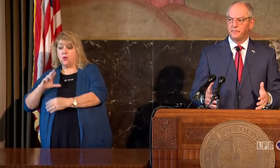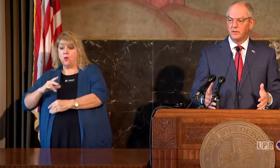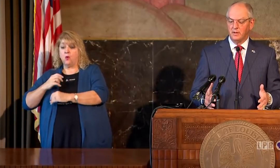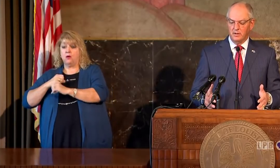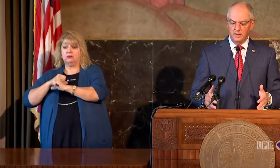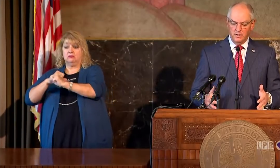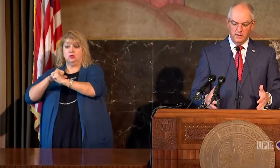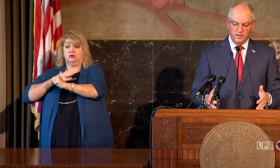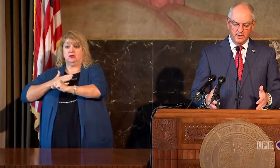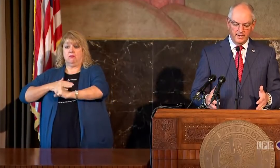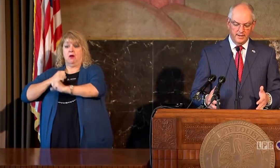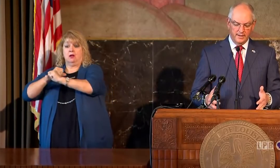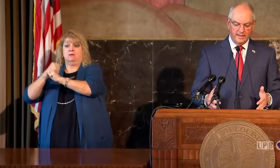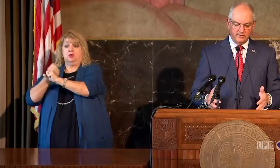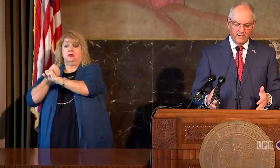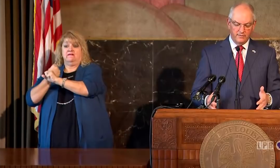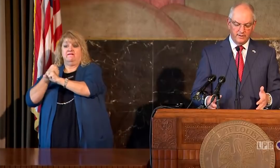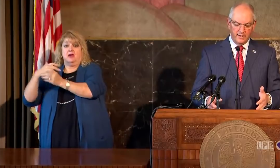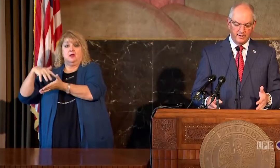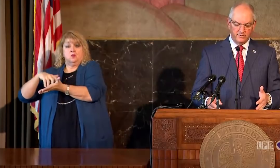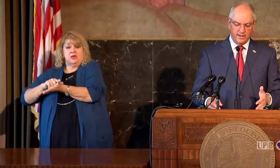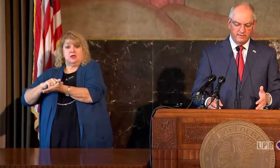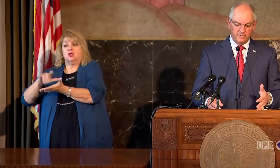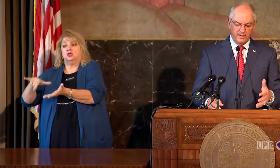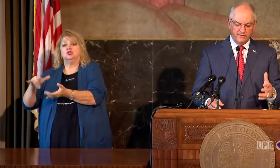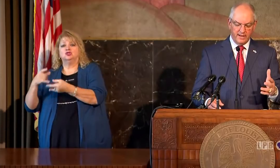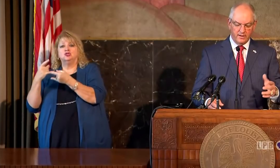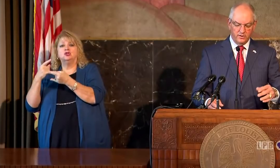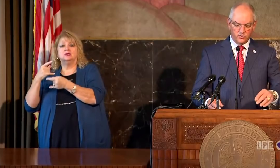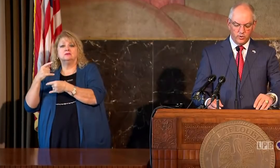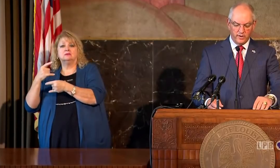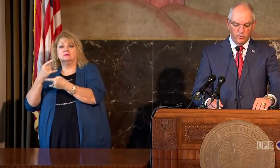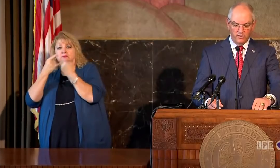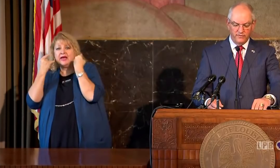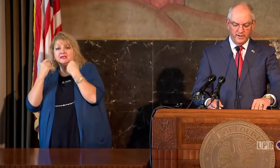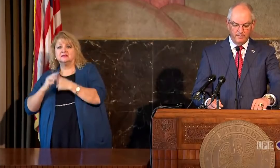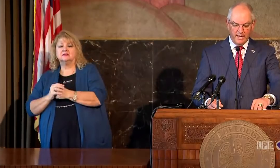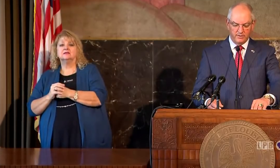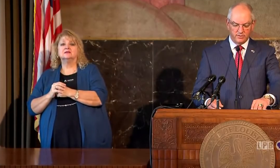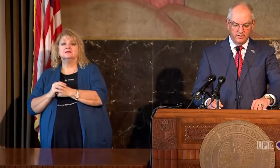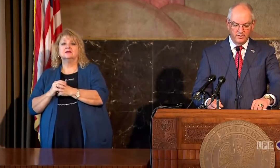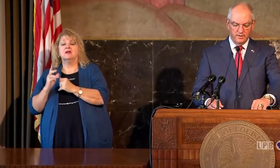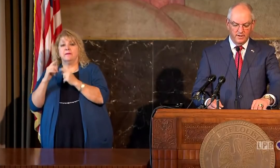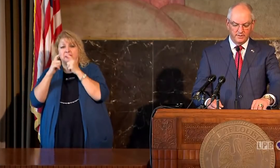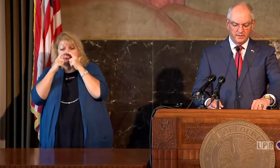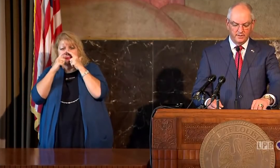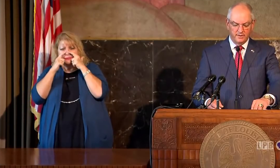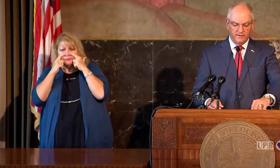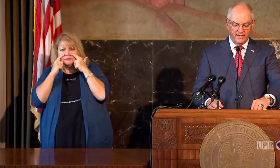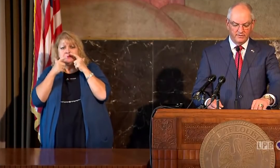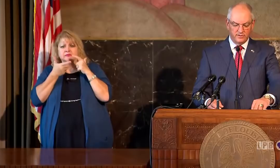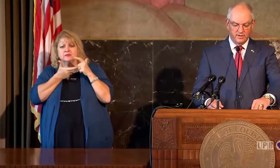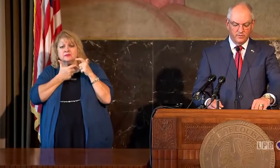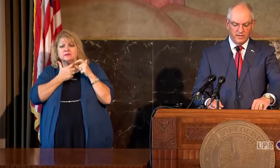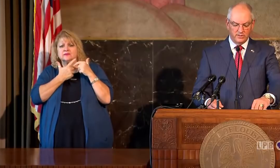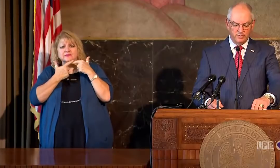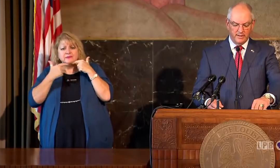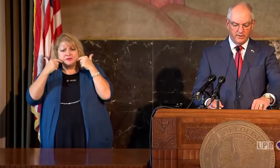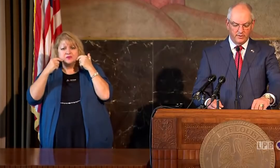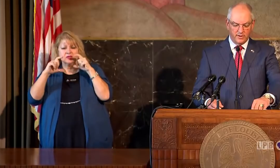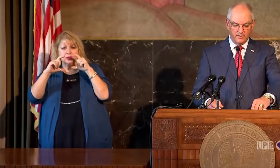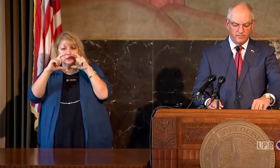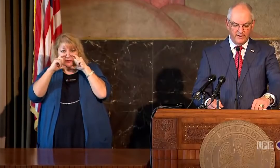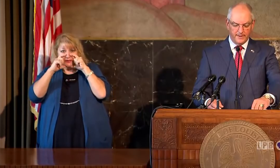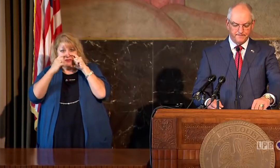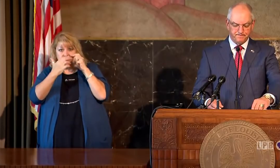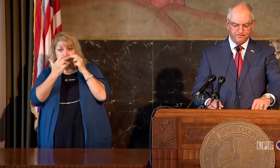people. And that's how that they can stay safe, and that includes wearing a well-fitted mask until advised otherwise by